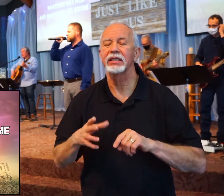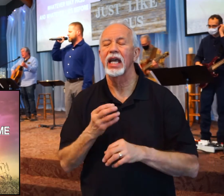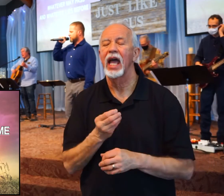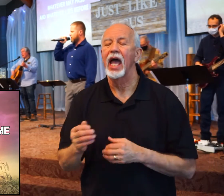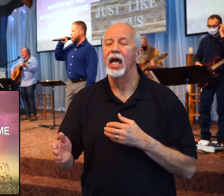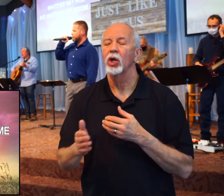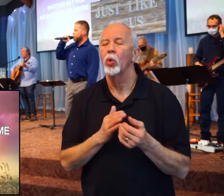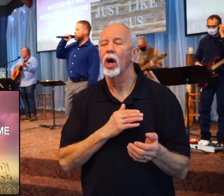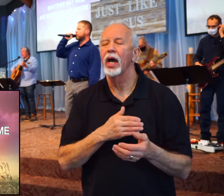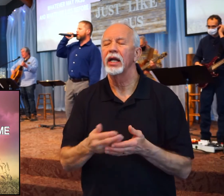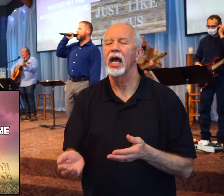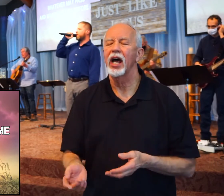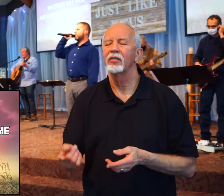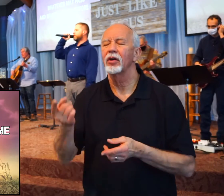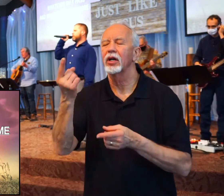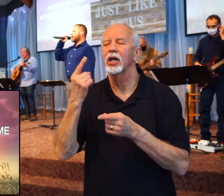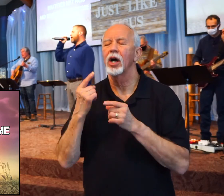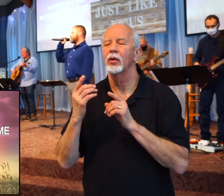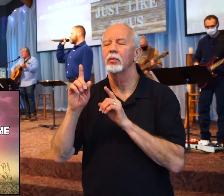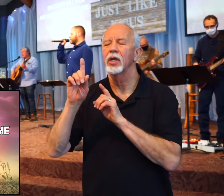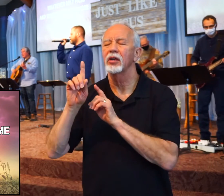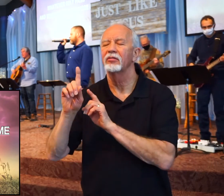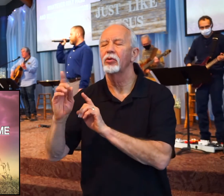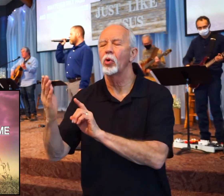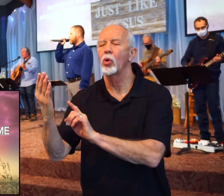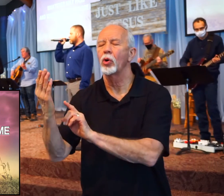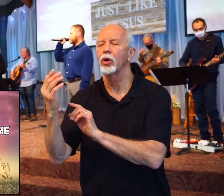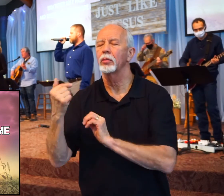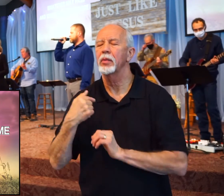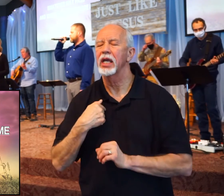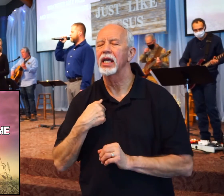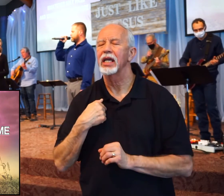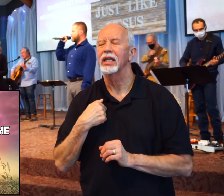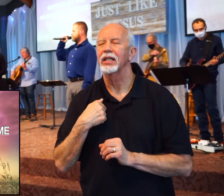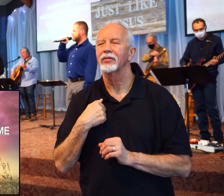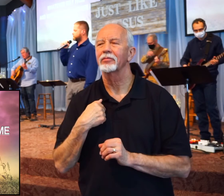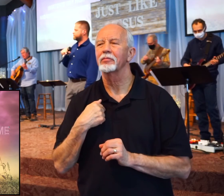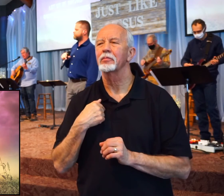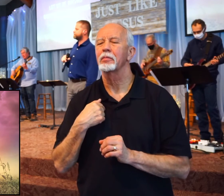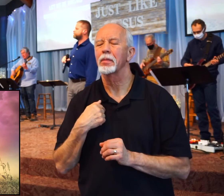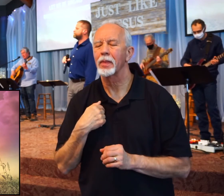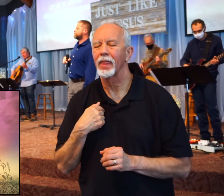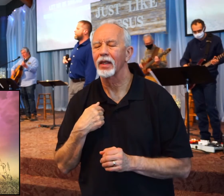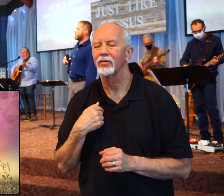pass and whatever lies before me,